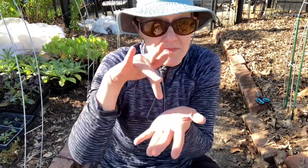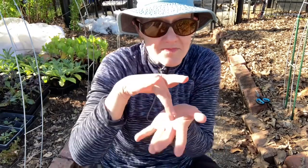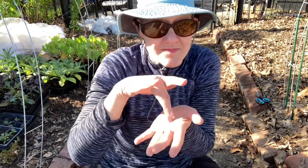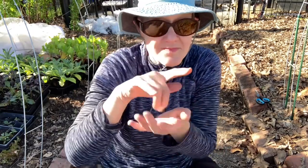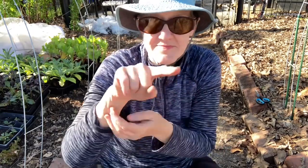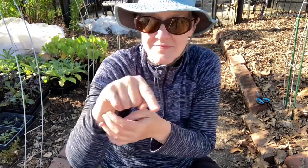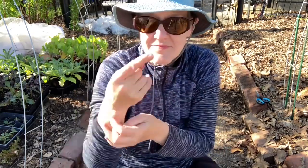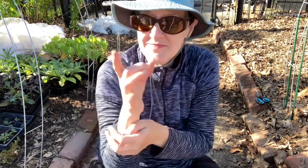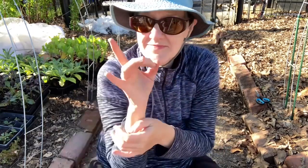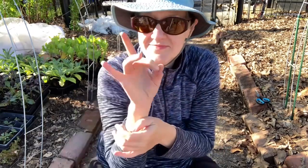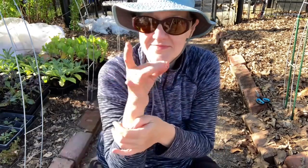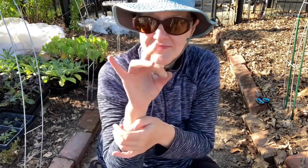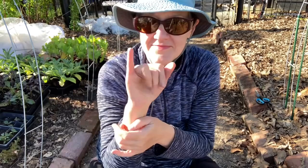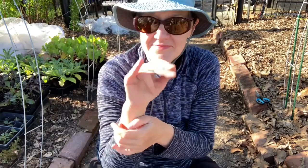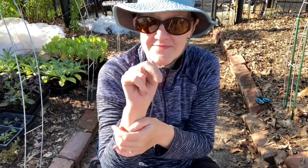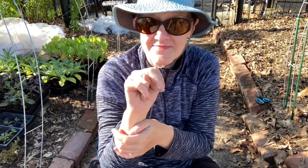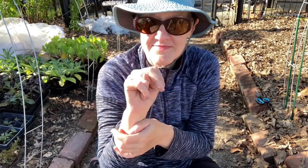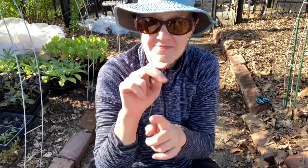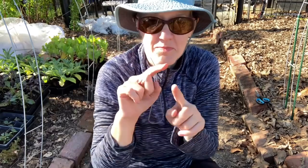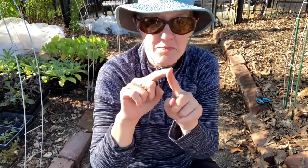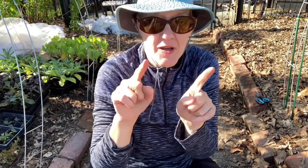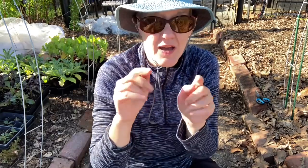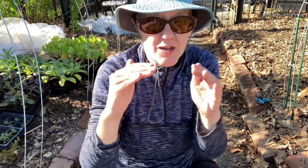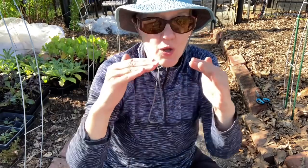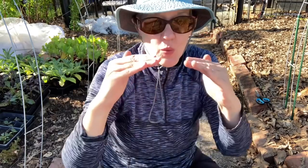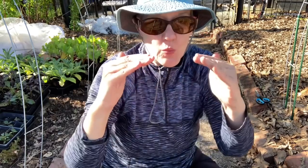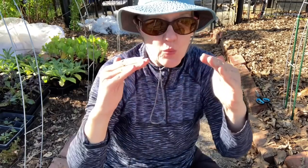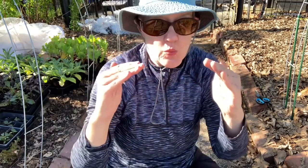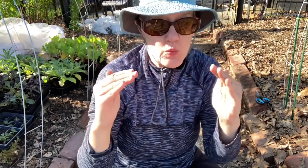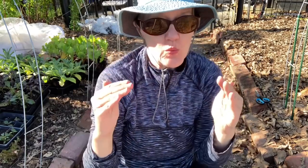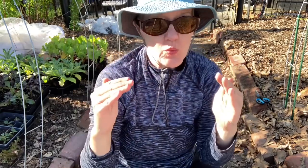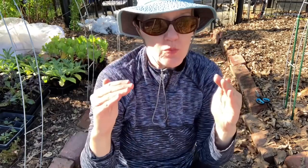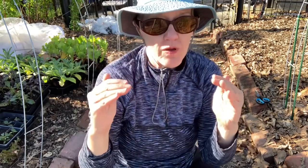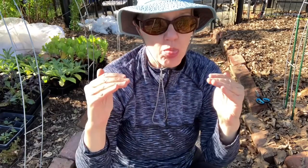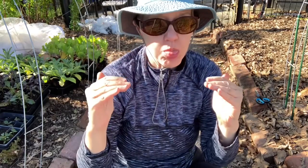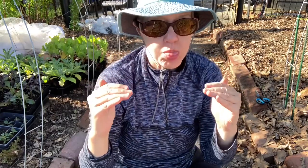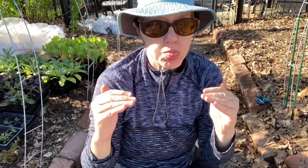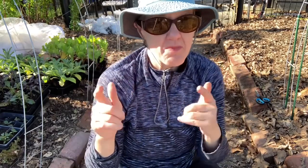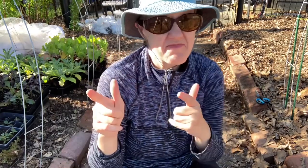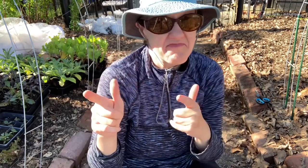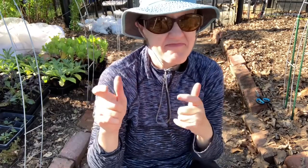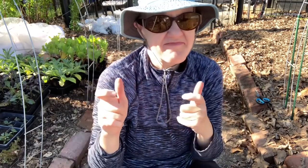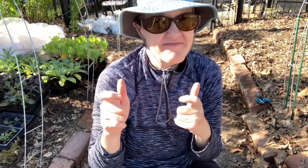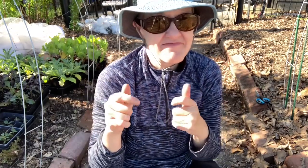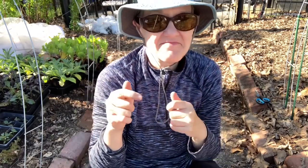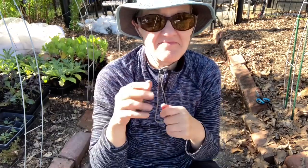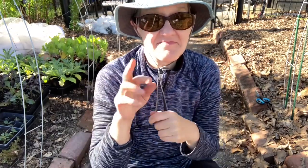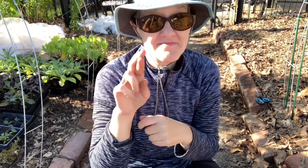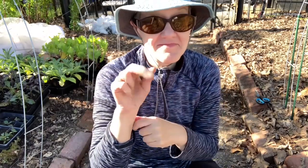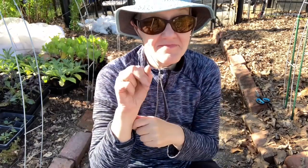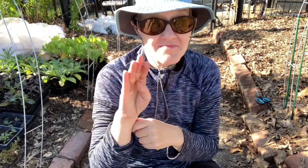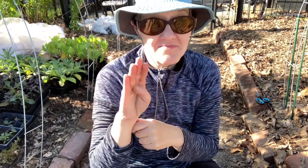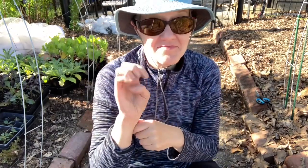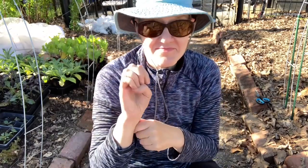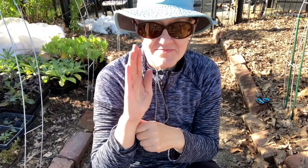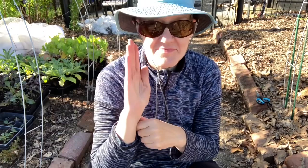At the height in the middle, it's only 18 inches. And along the edges, it gets lower really